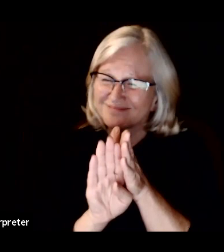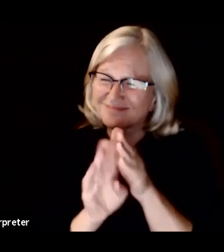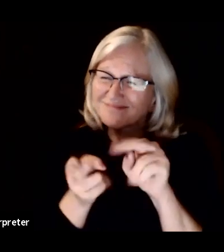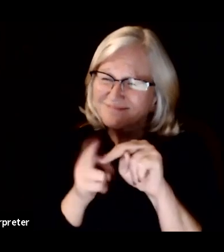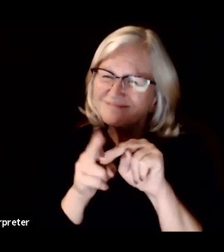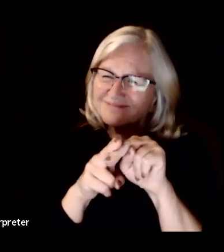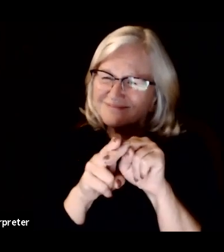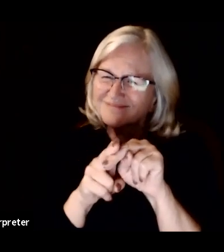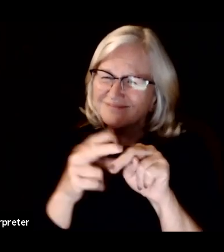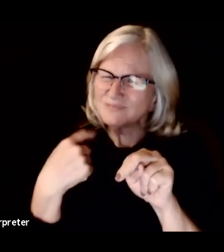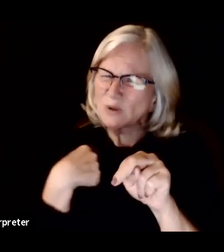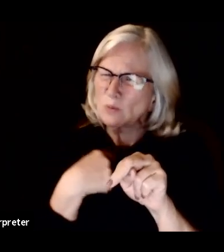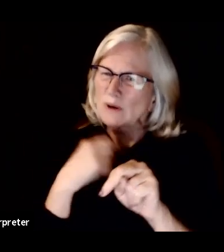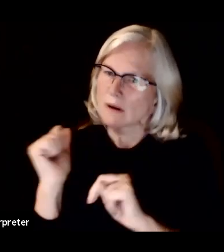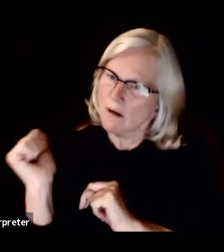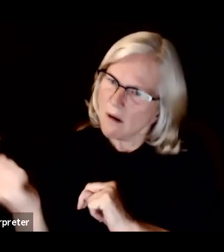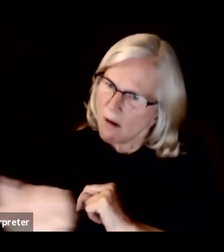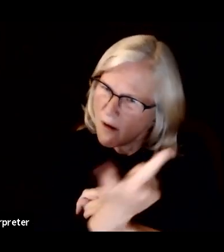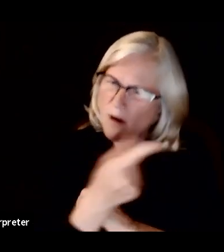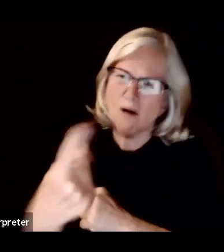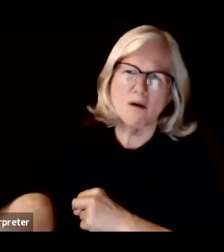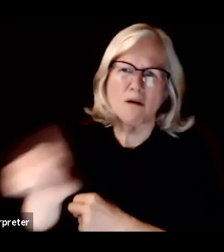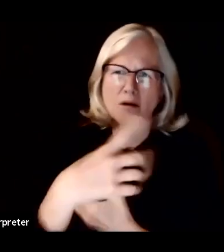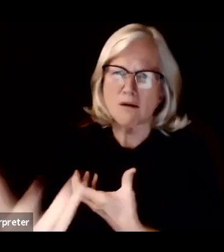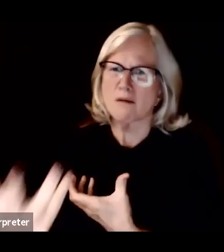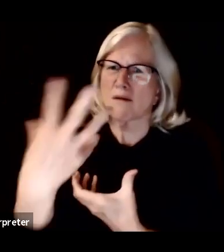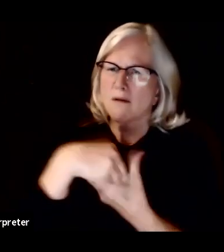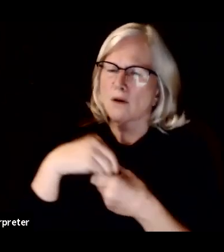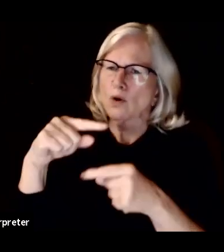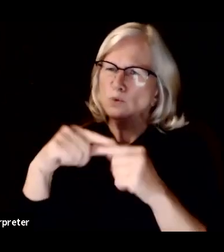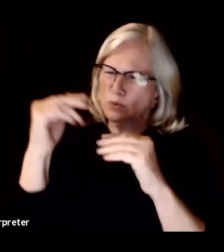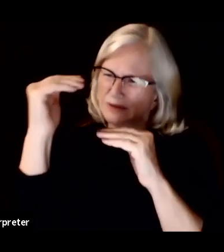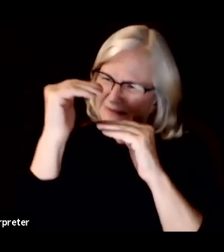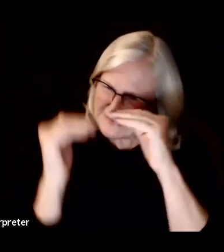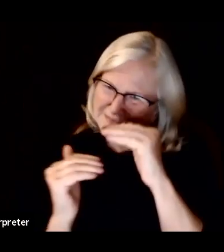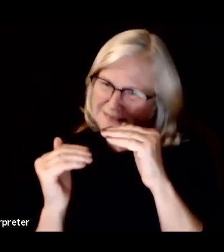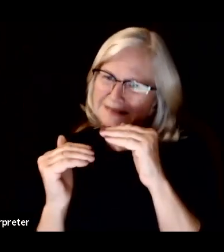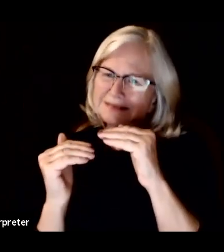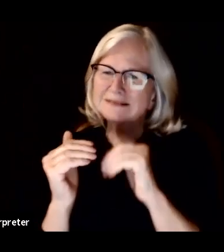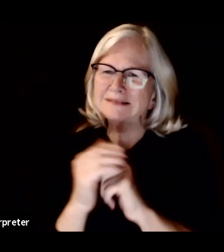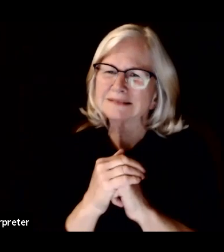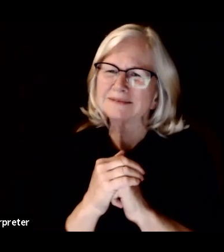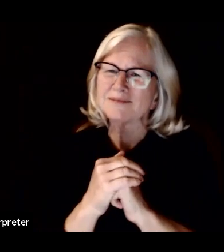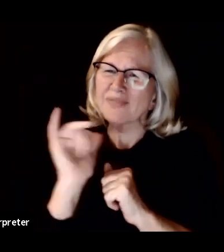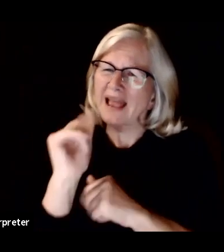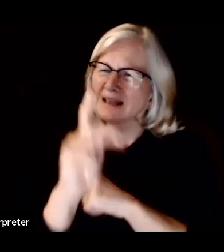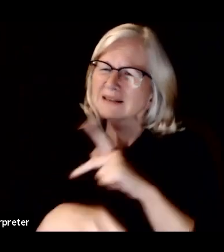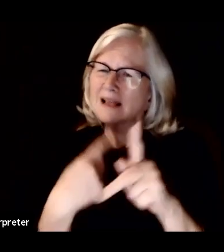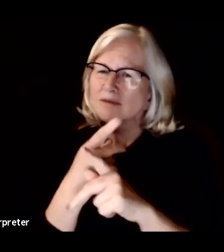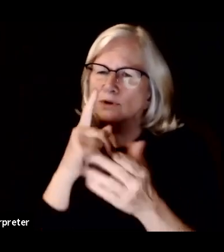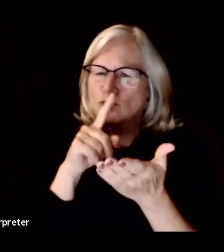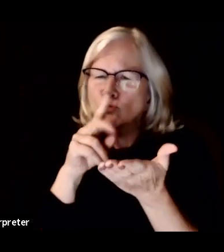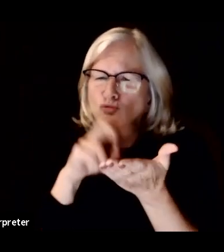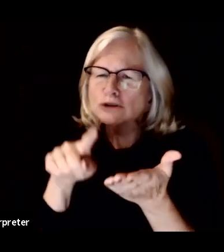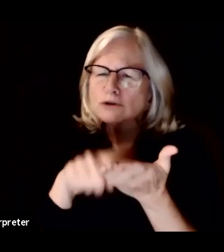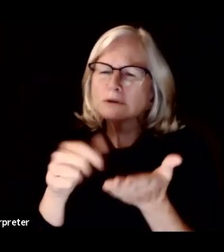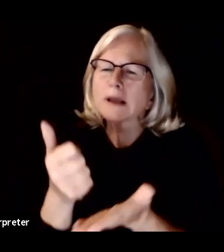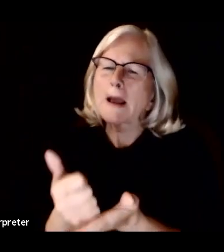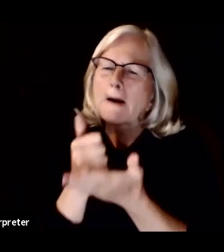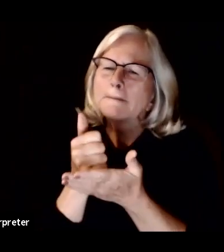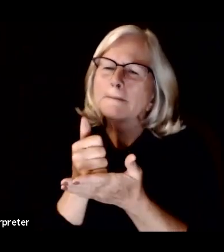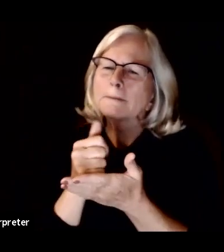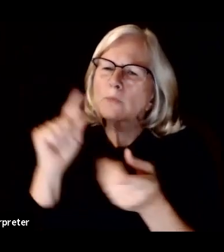reverse the trend. Research like this gives us another window into how COVID-19 is spreading in our